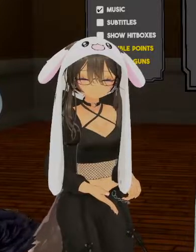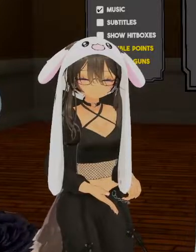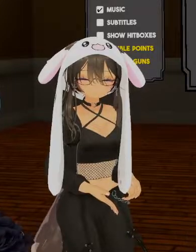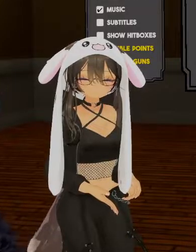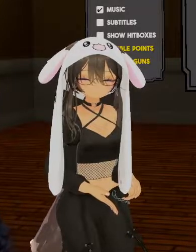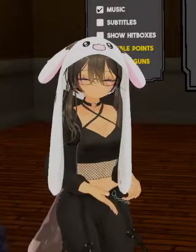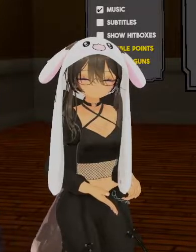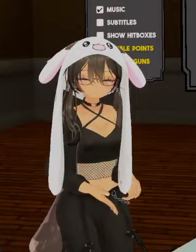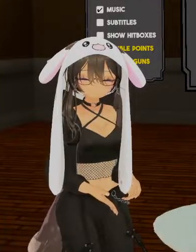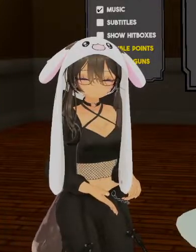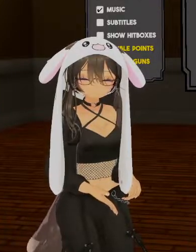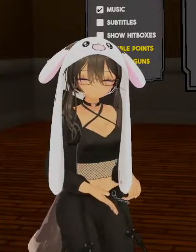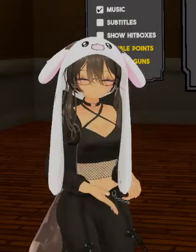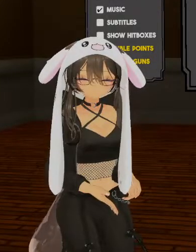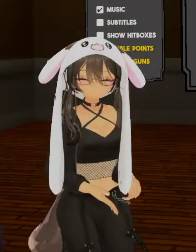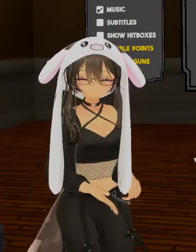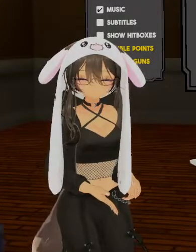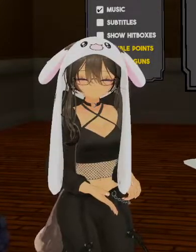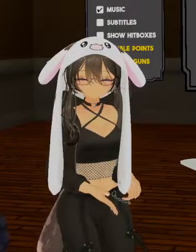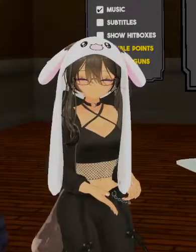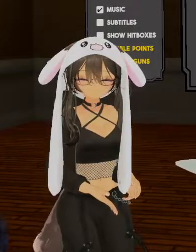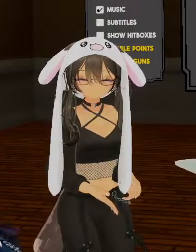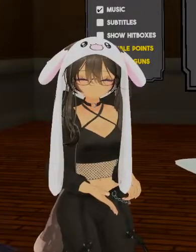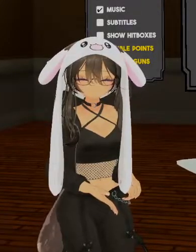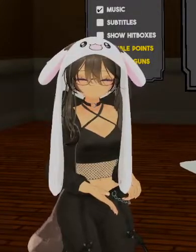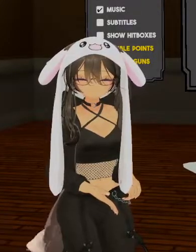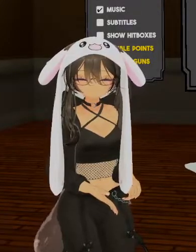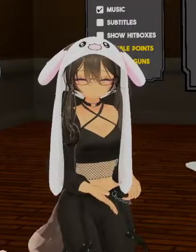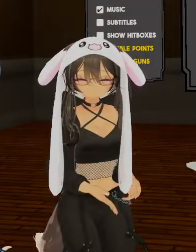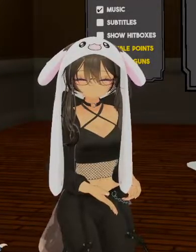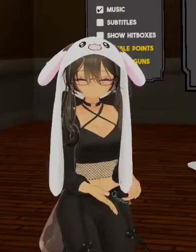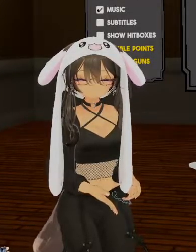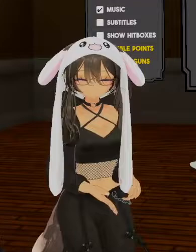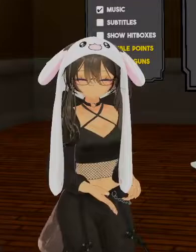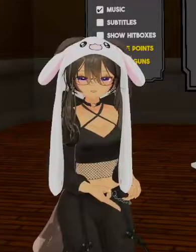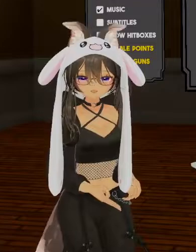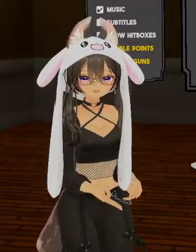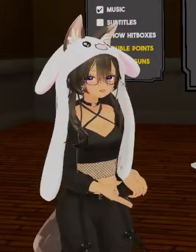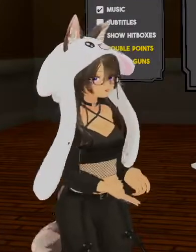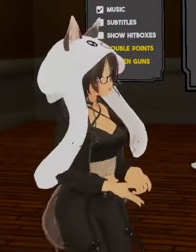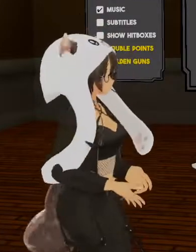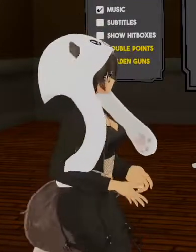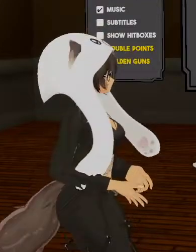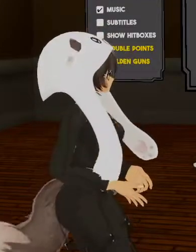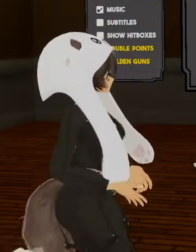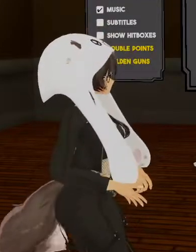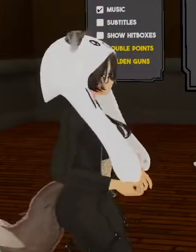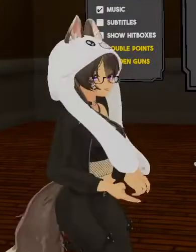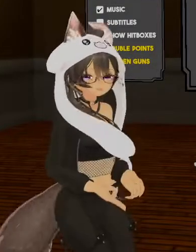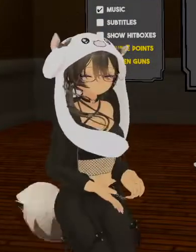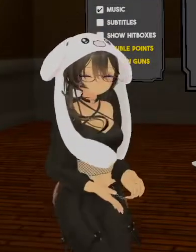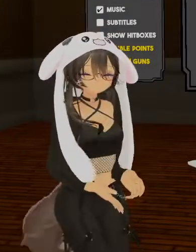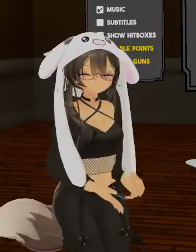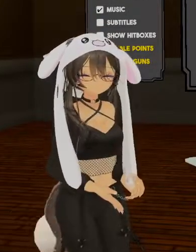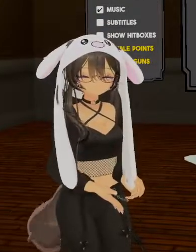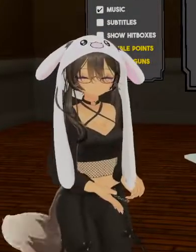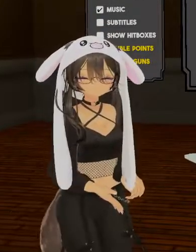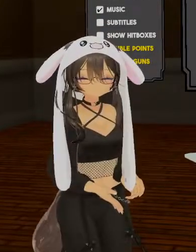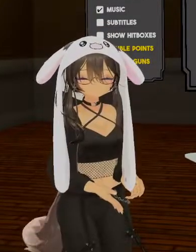have a ASL chart for finger spelling. That's in the other one that the others